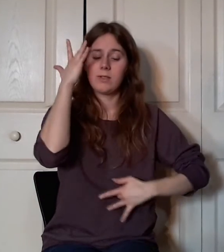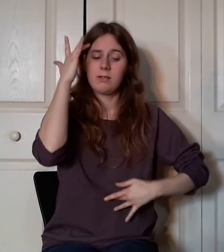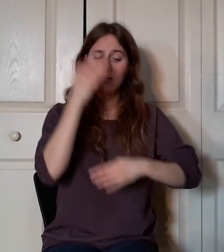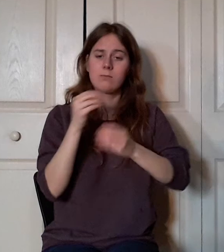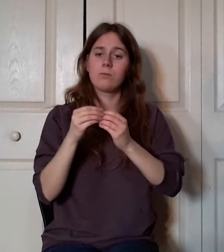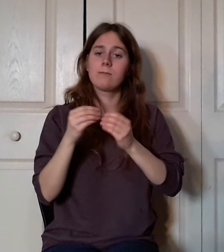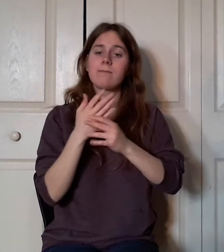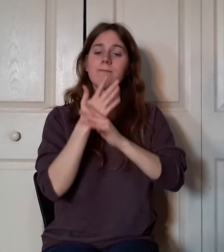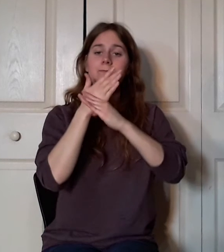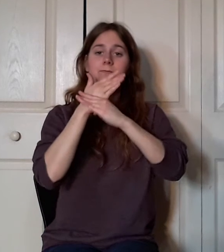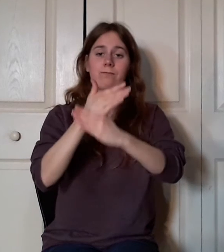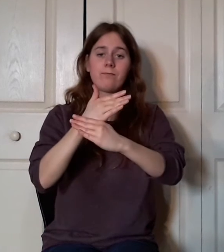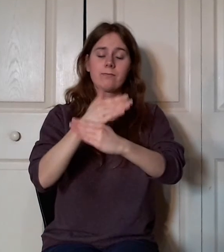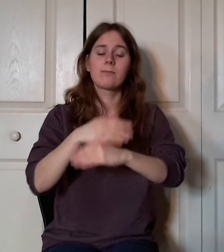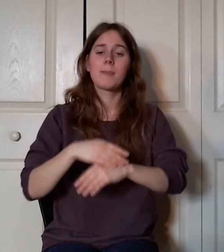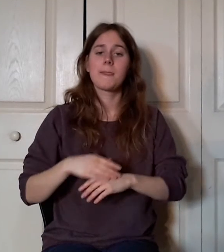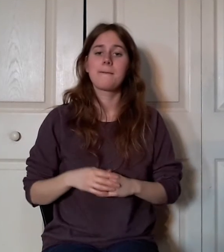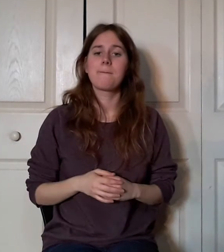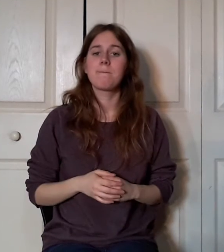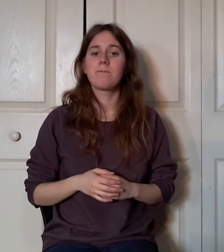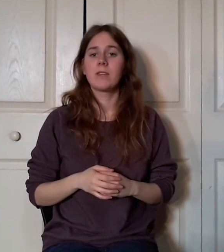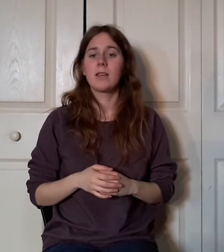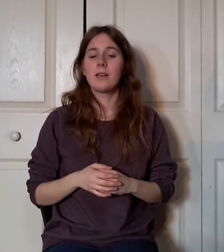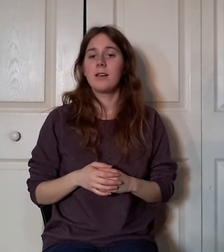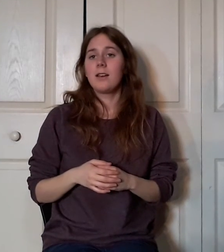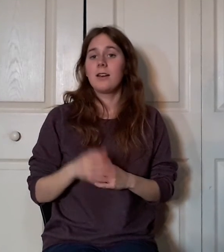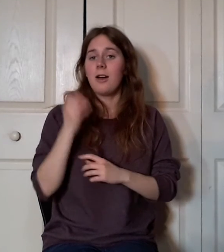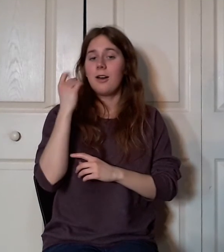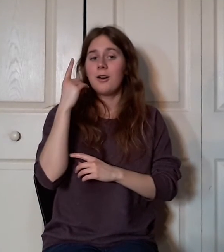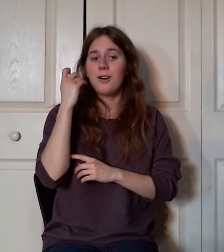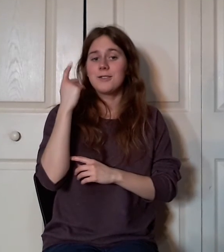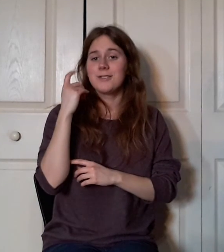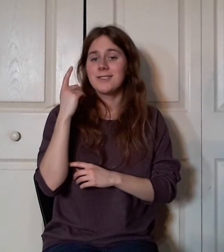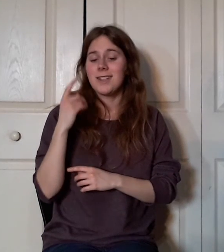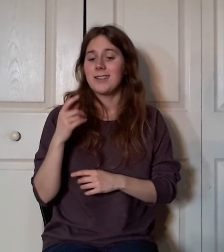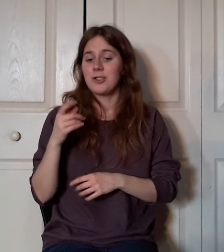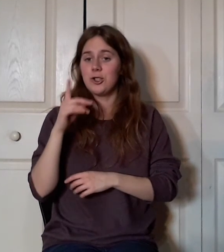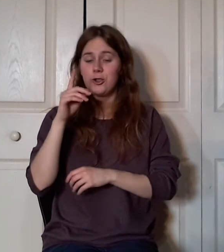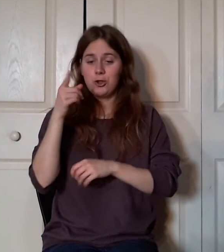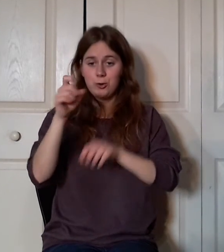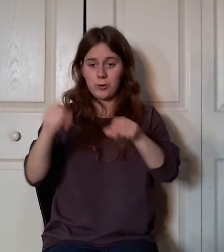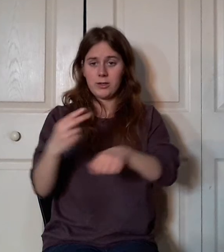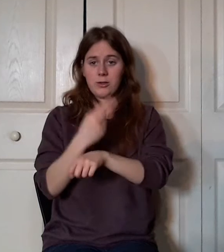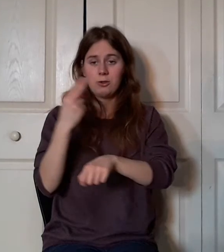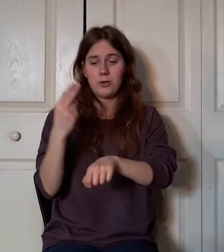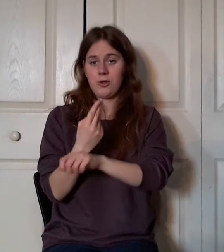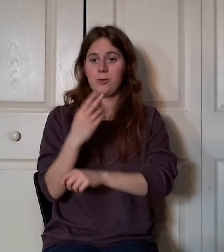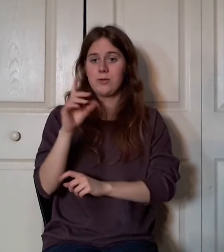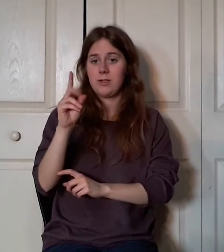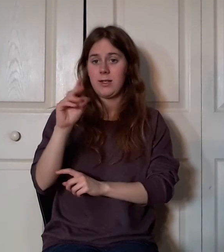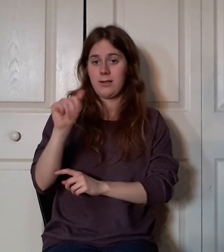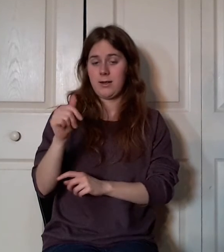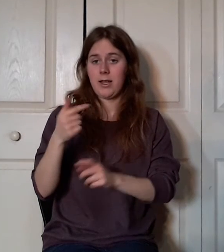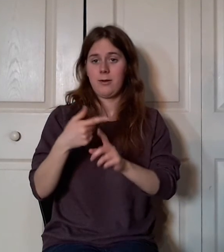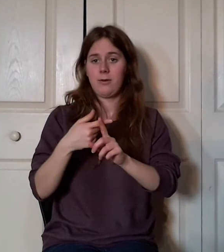DNA. And it could be from some pretty wild things. I've read stories about inserting insect DNA into a plant so that it will be more robust